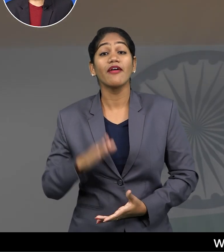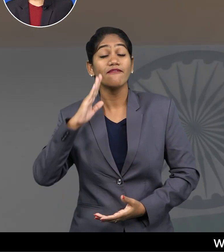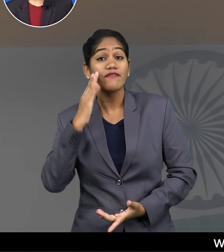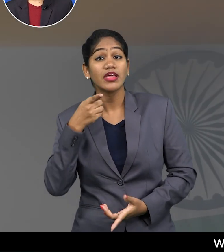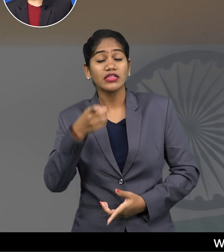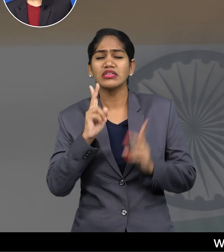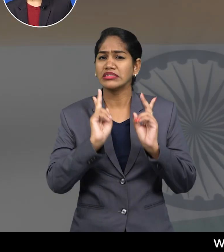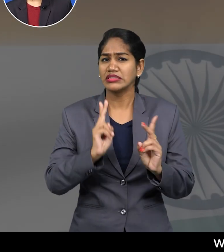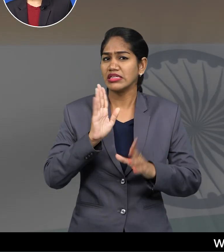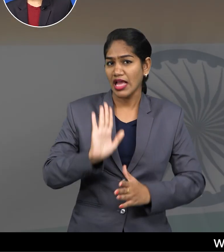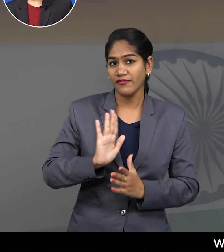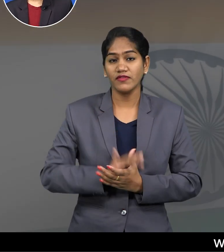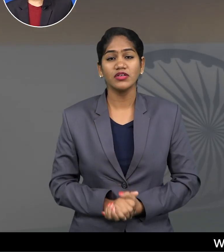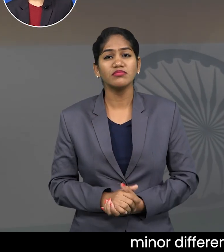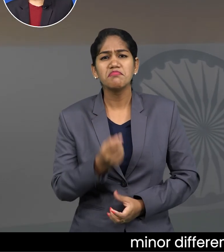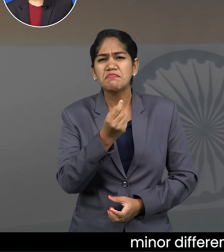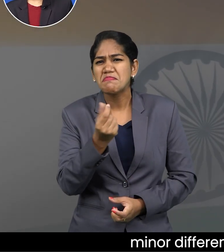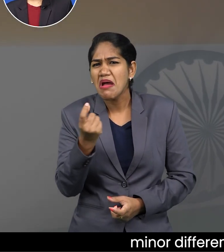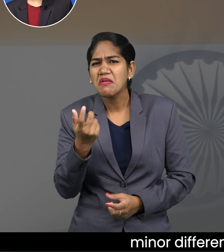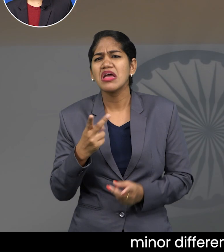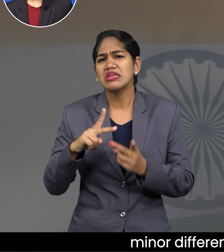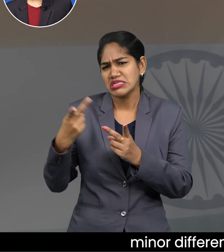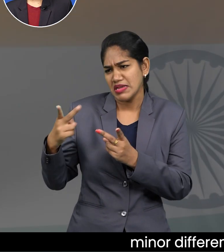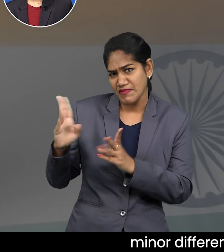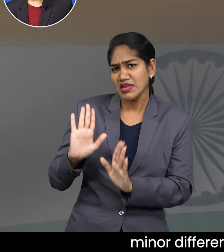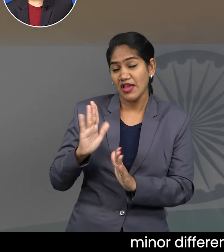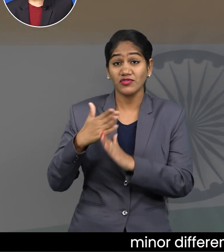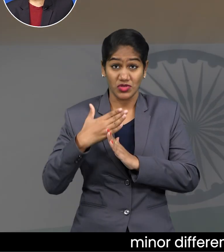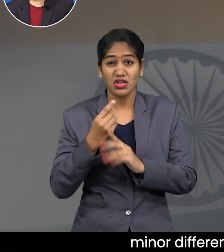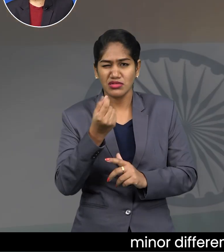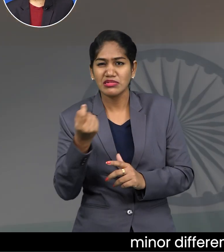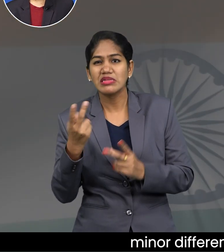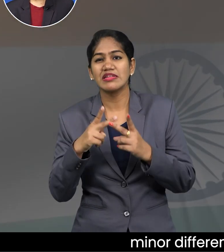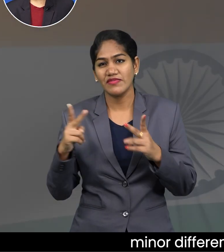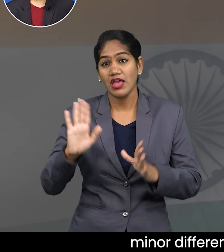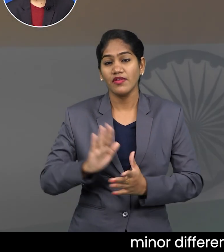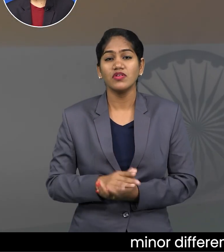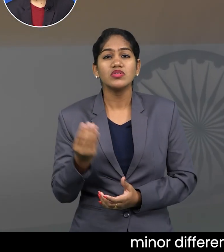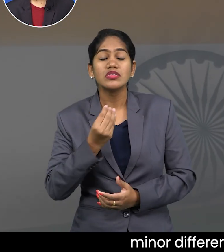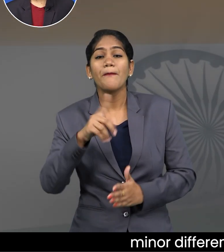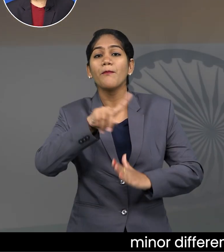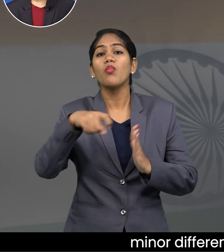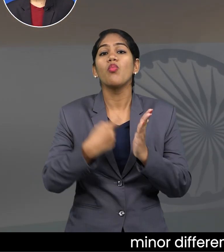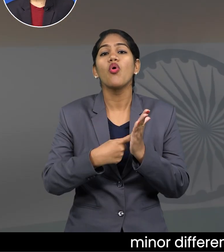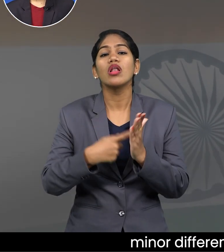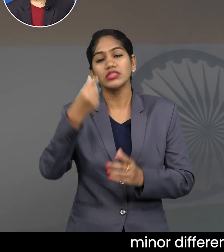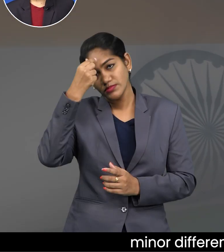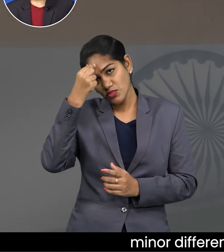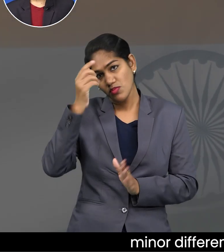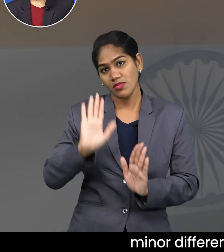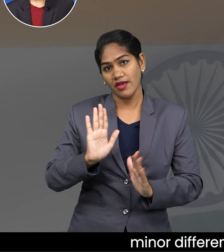while still having minor differences on some policy issues.